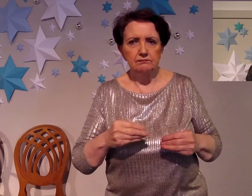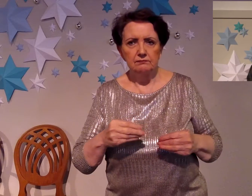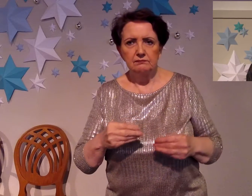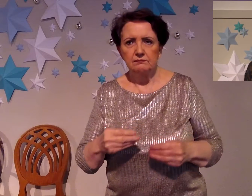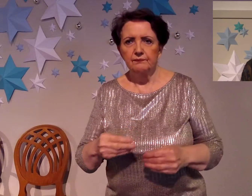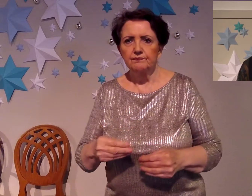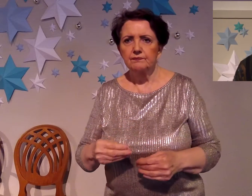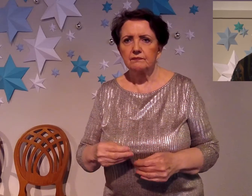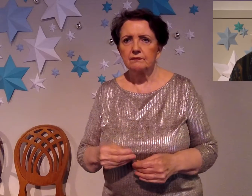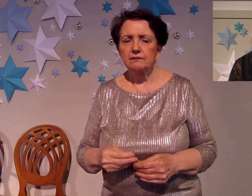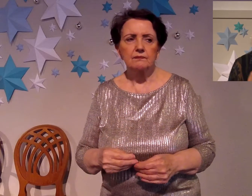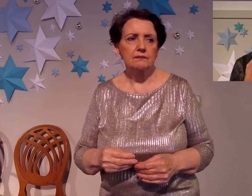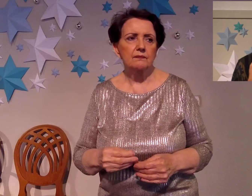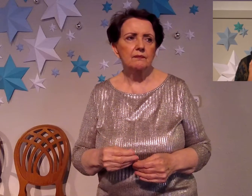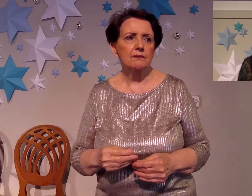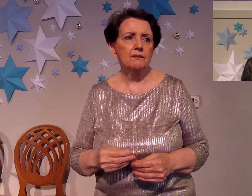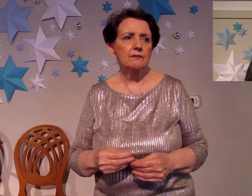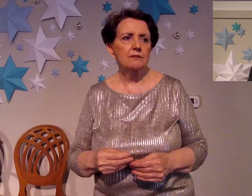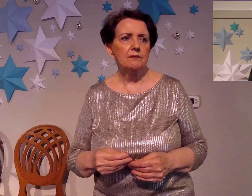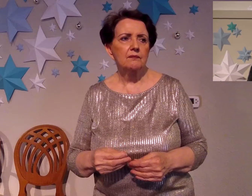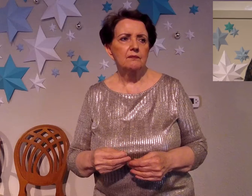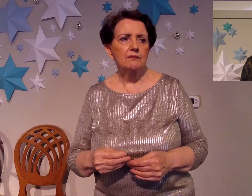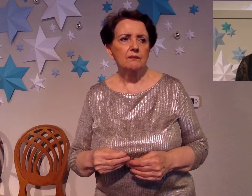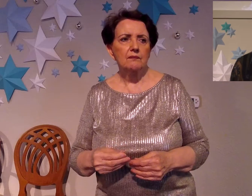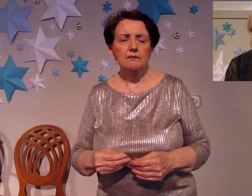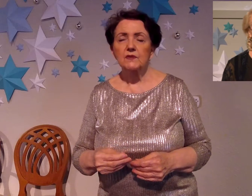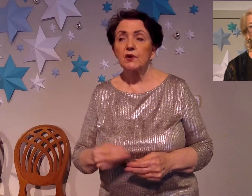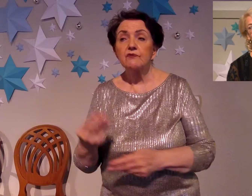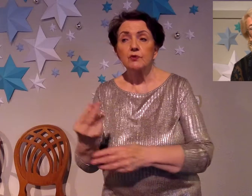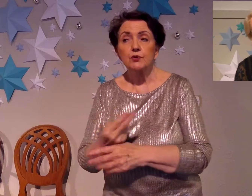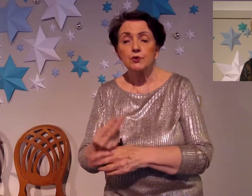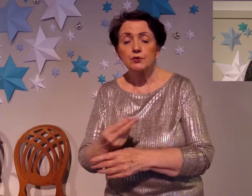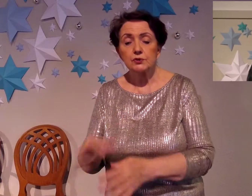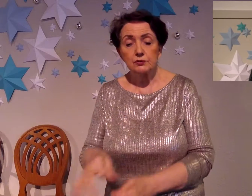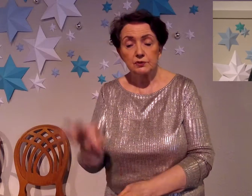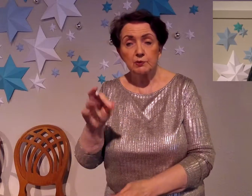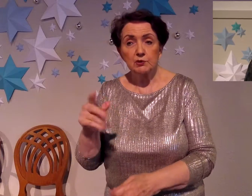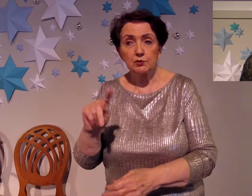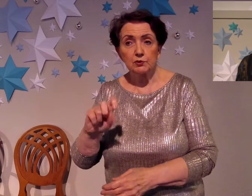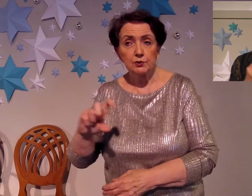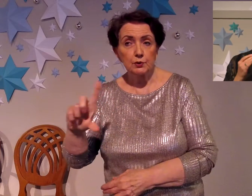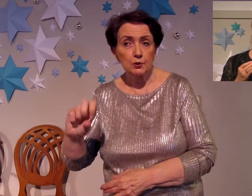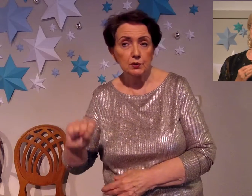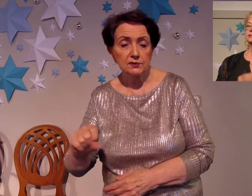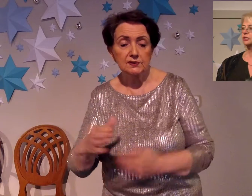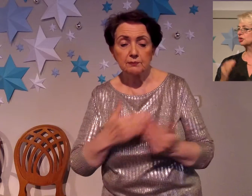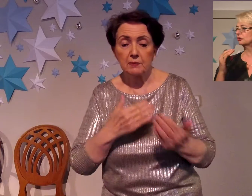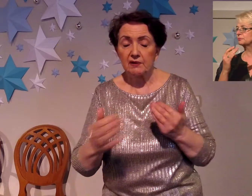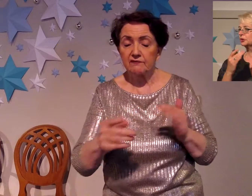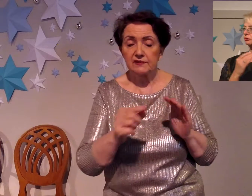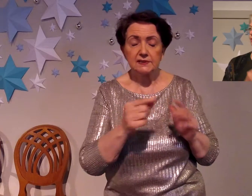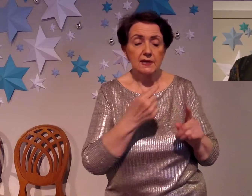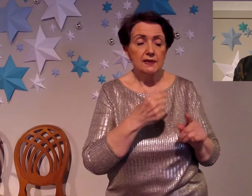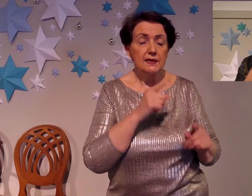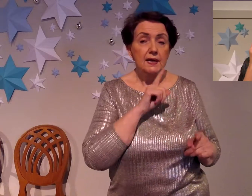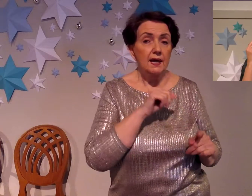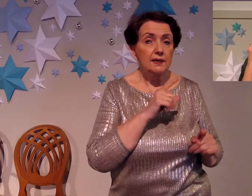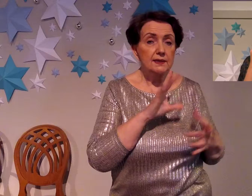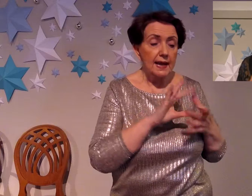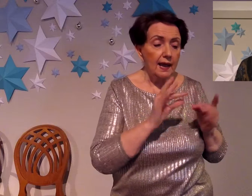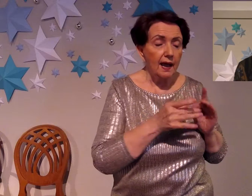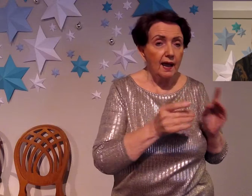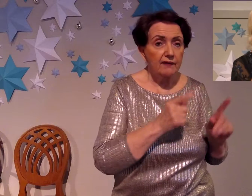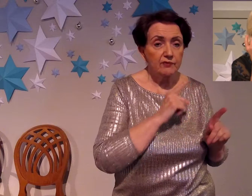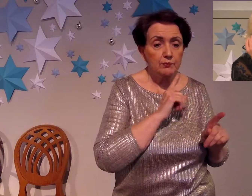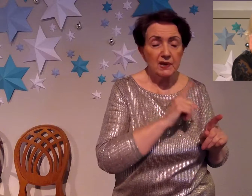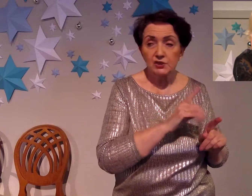form or fashion. Right? And so when we use our spiritual tools, whether it's an affirmation or meditation or spiritual mind treatment or talking